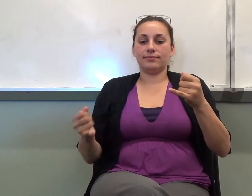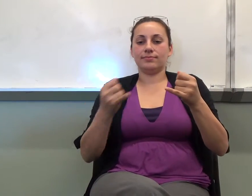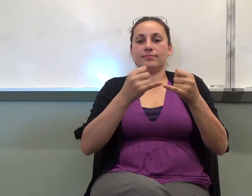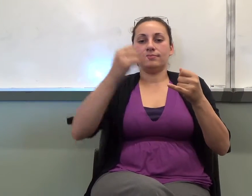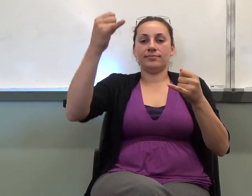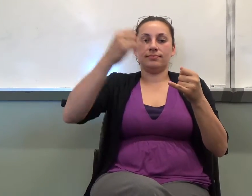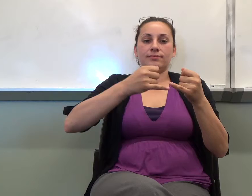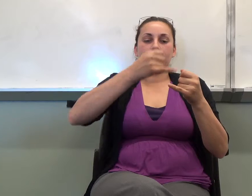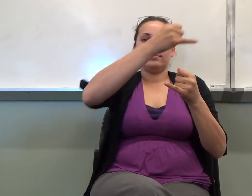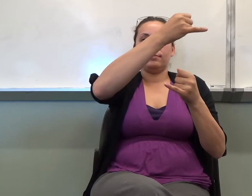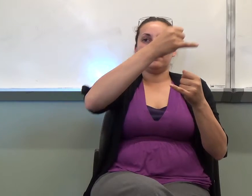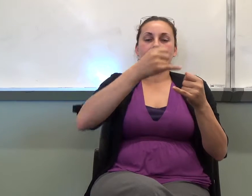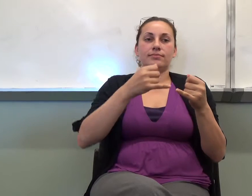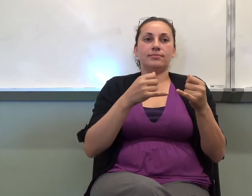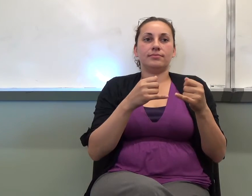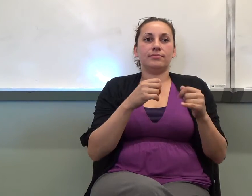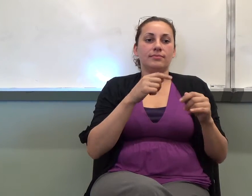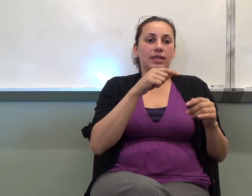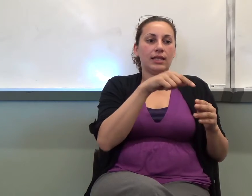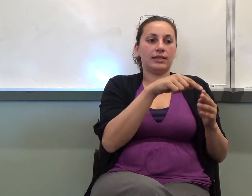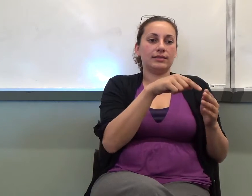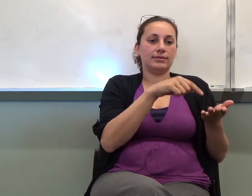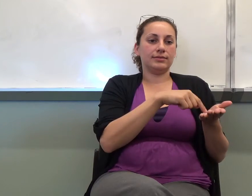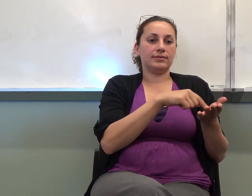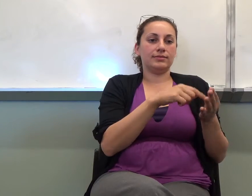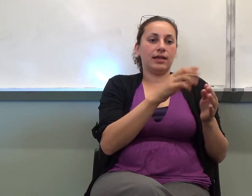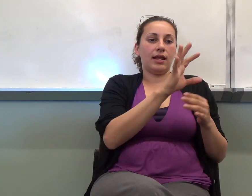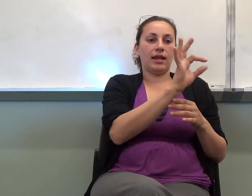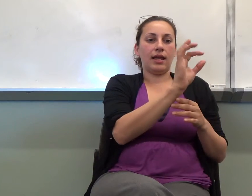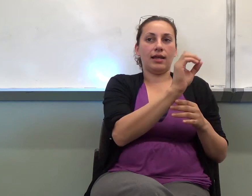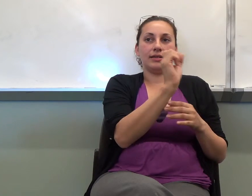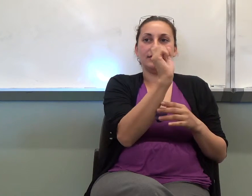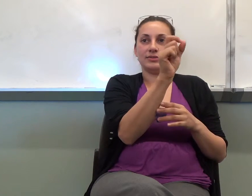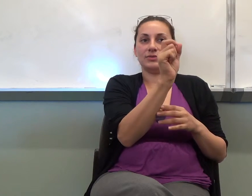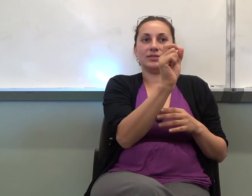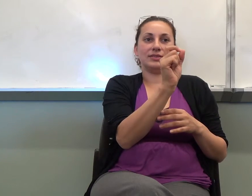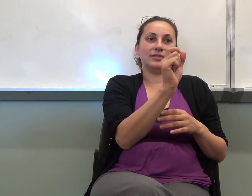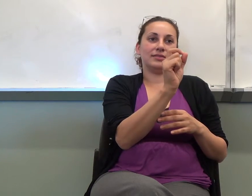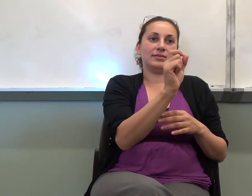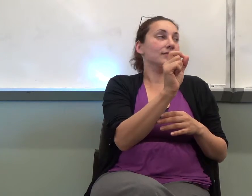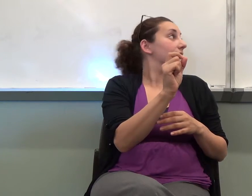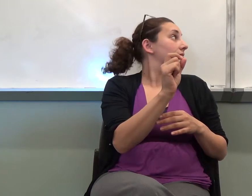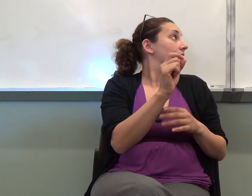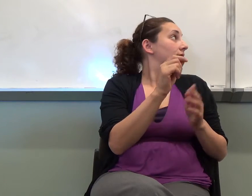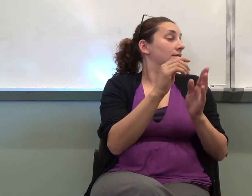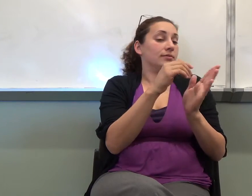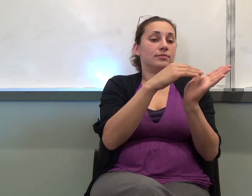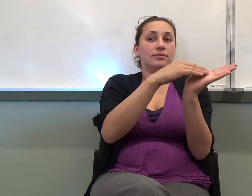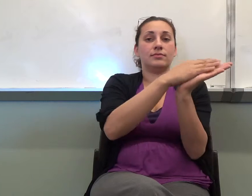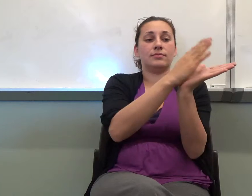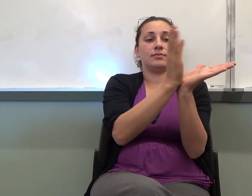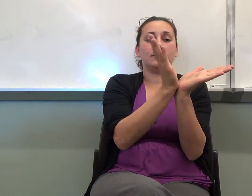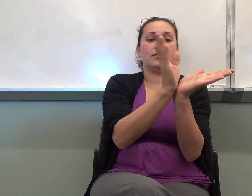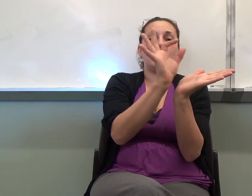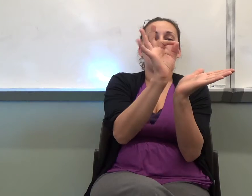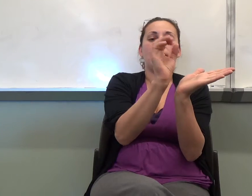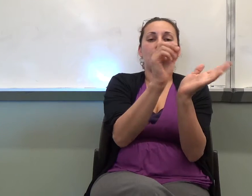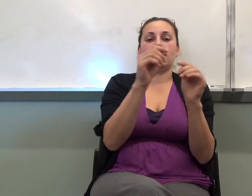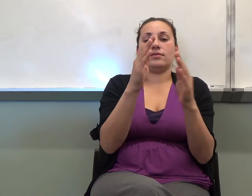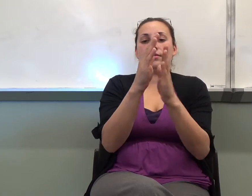Okay, this goes to 90. This is 90. This is 100. 126 will be